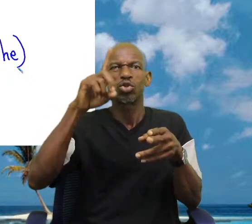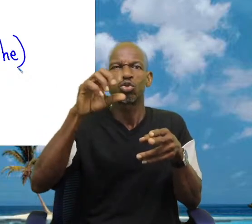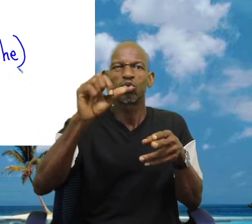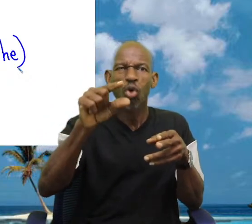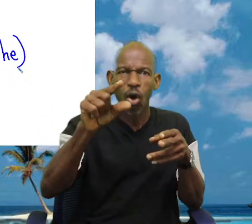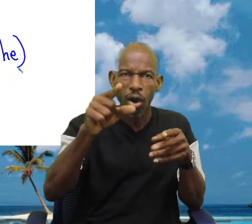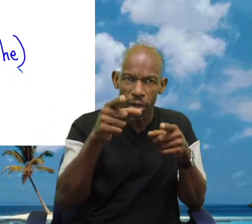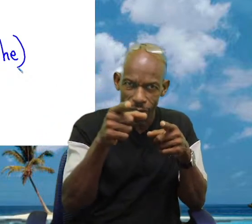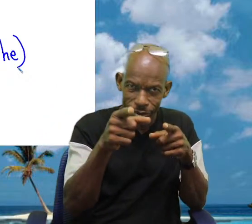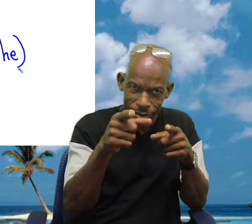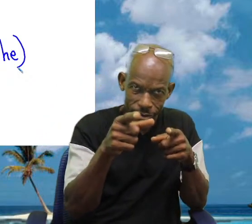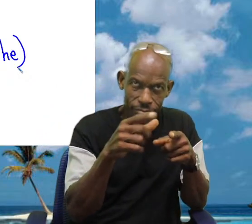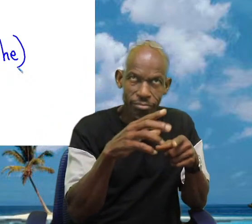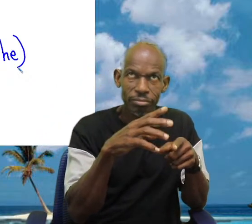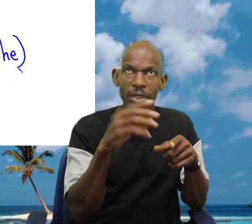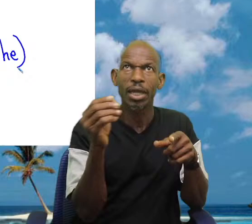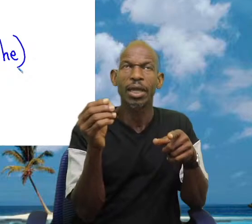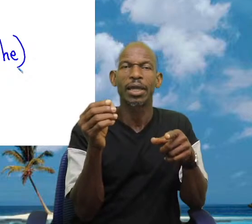select adjectives,